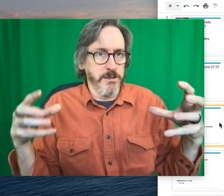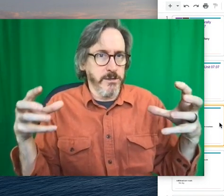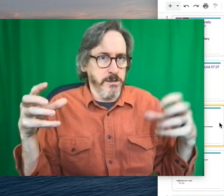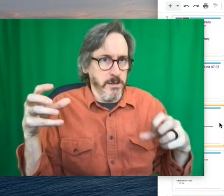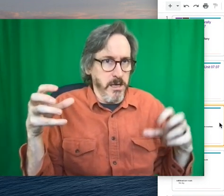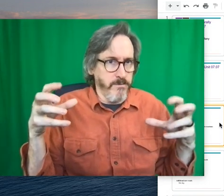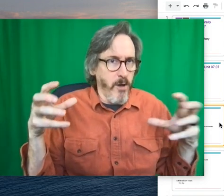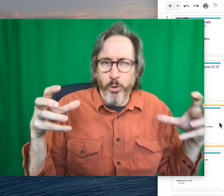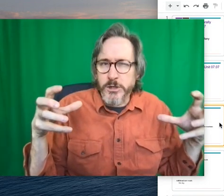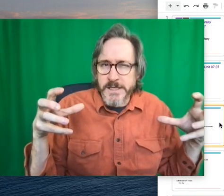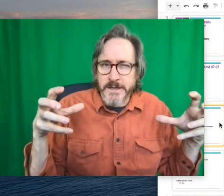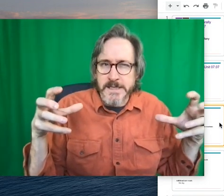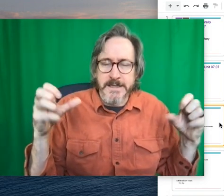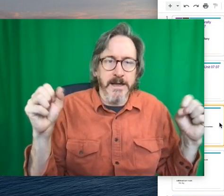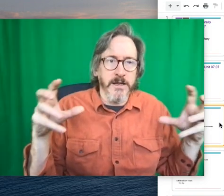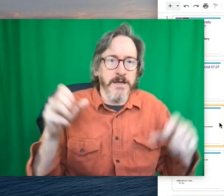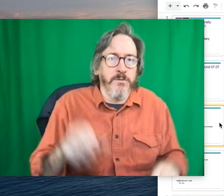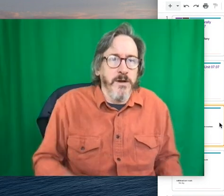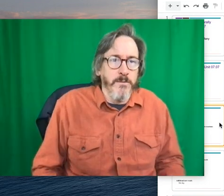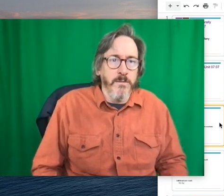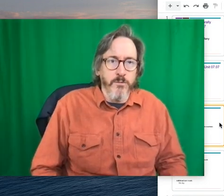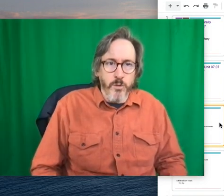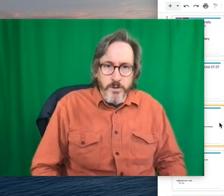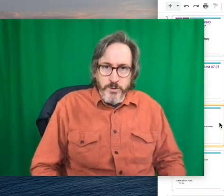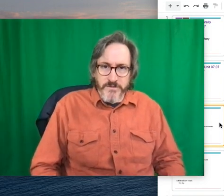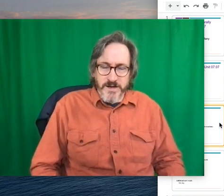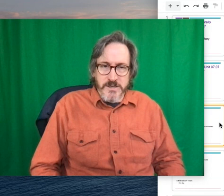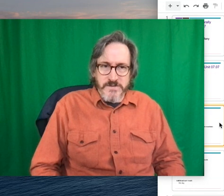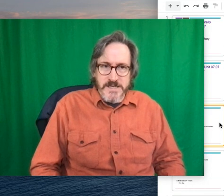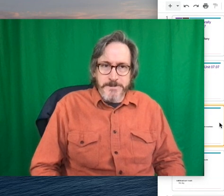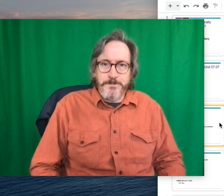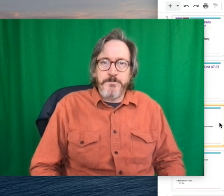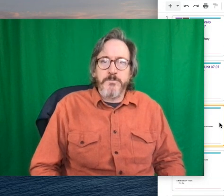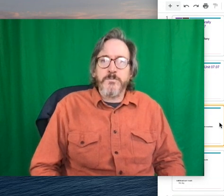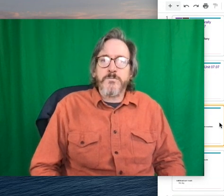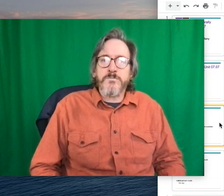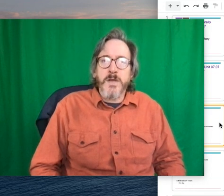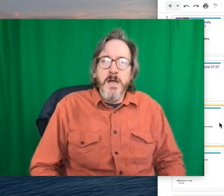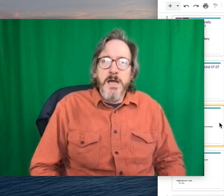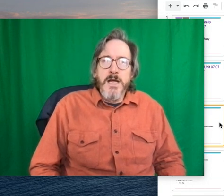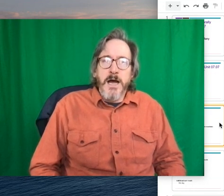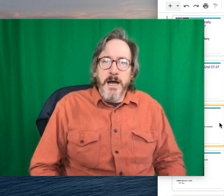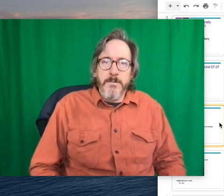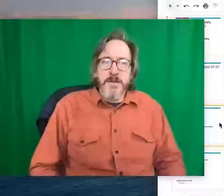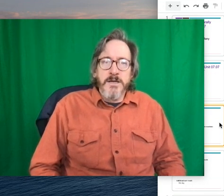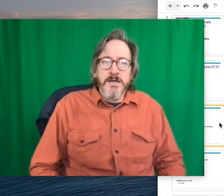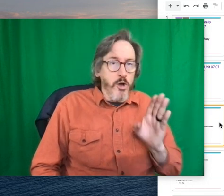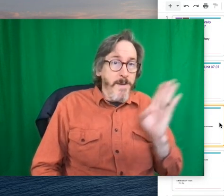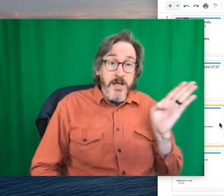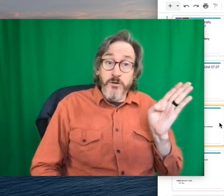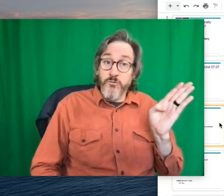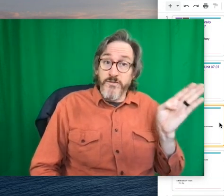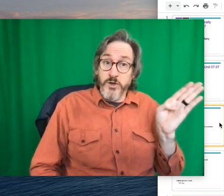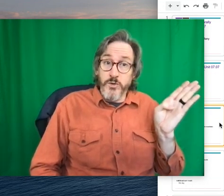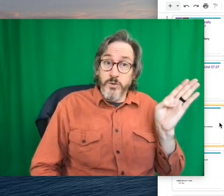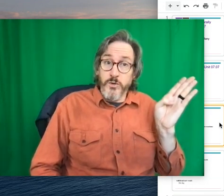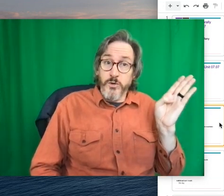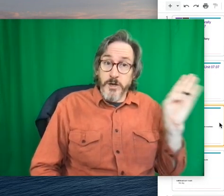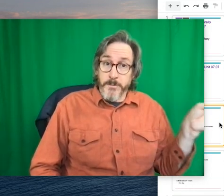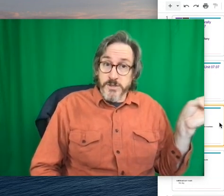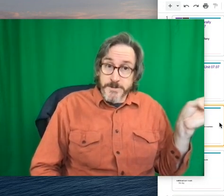next homeworks and things like that, like when we're doing videos for this. So go back and